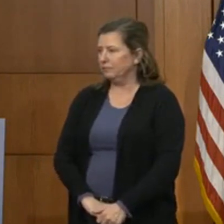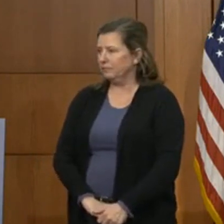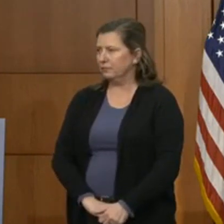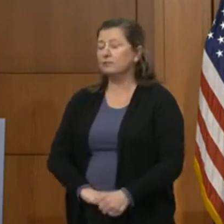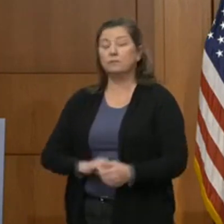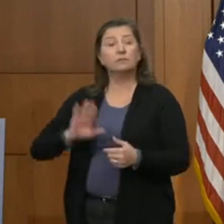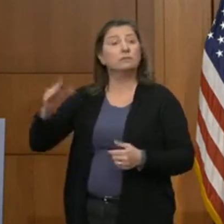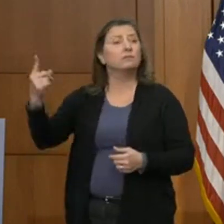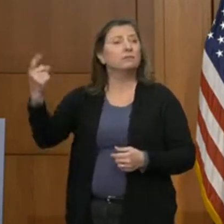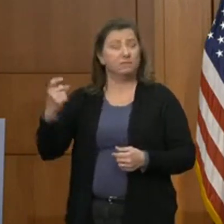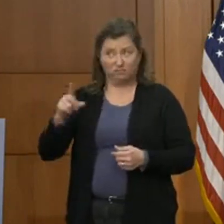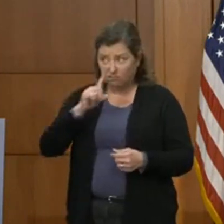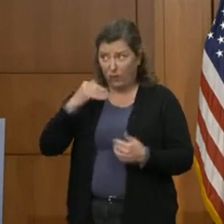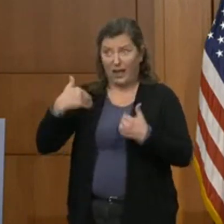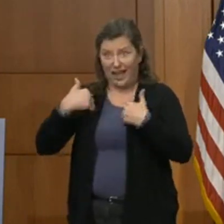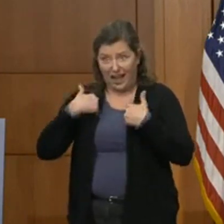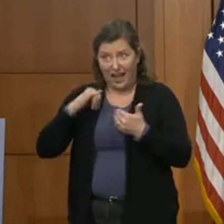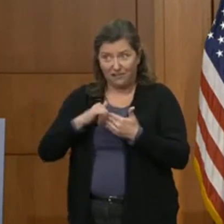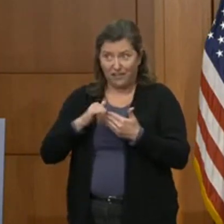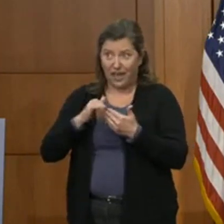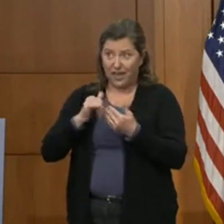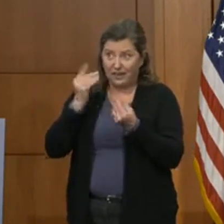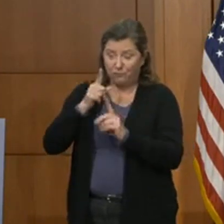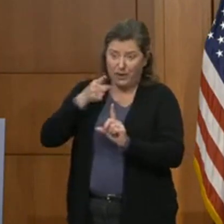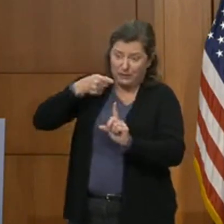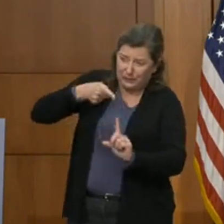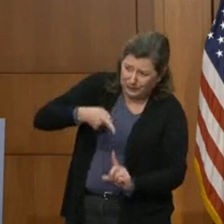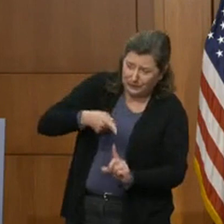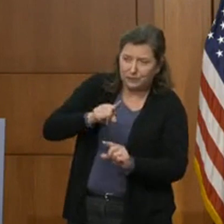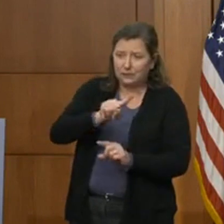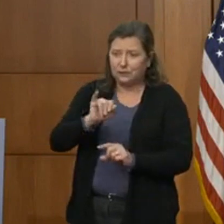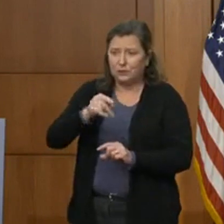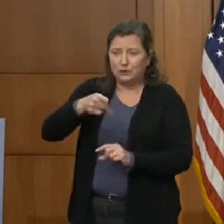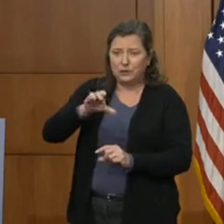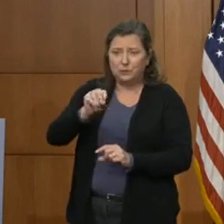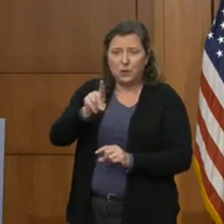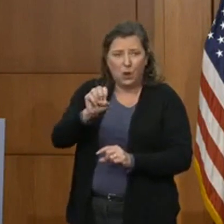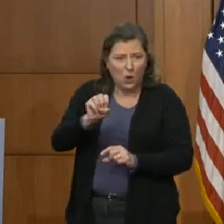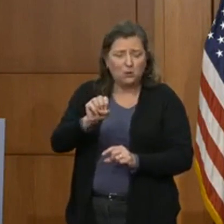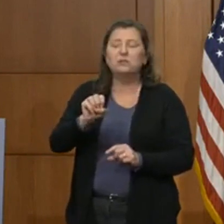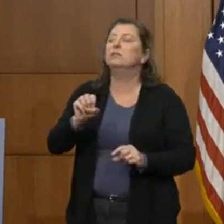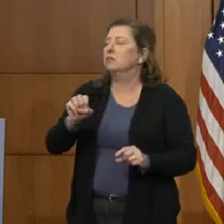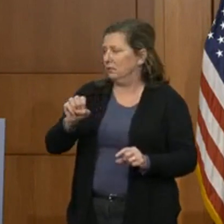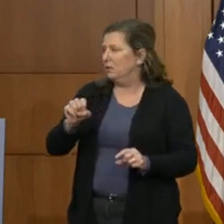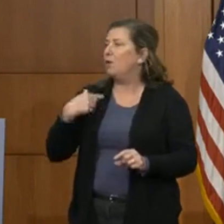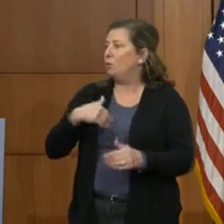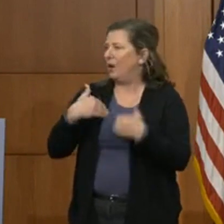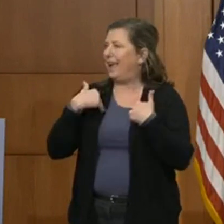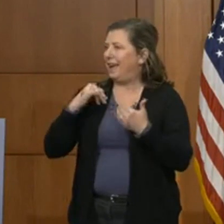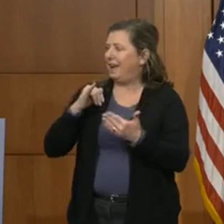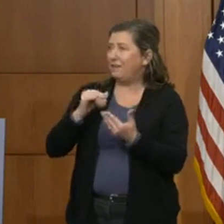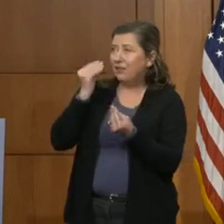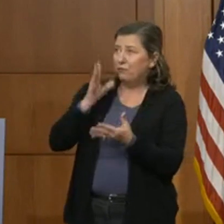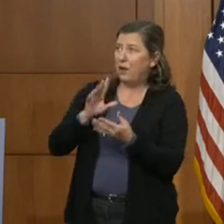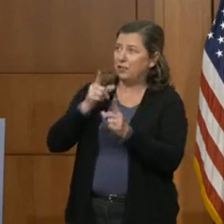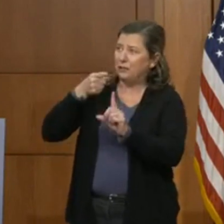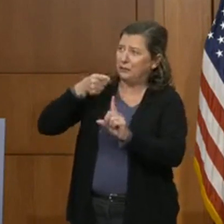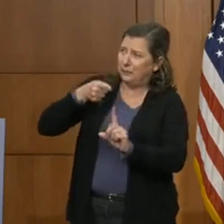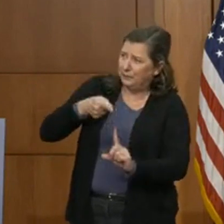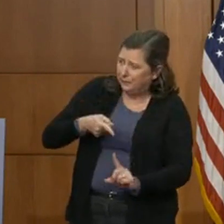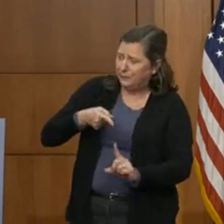So the question is whether we have the data at a zip code level, and could we do that? We have the data right down to